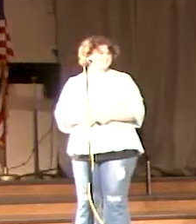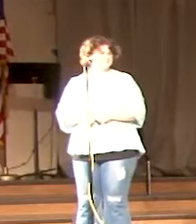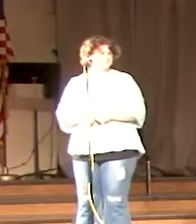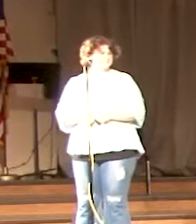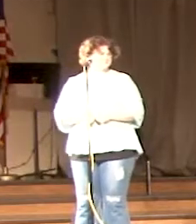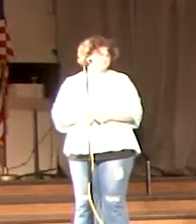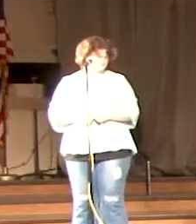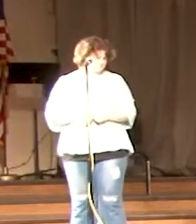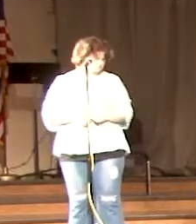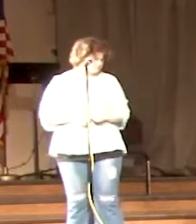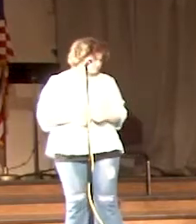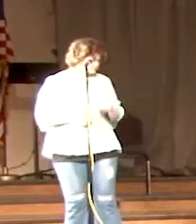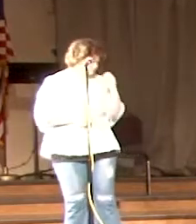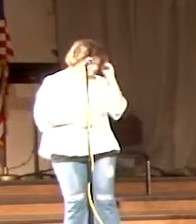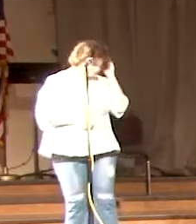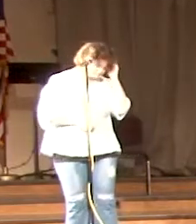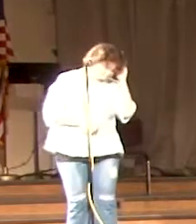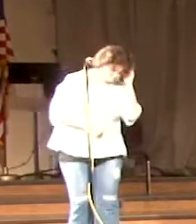Please be seated.